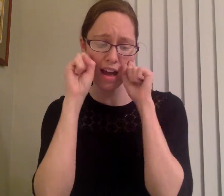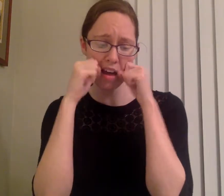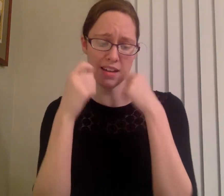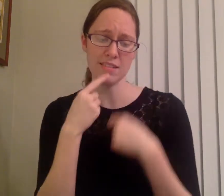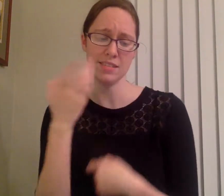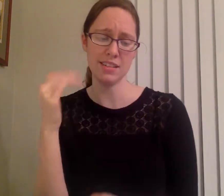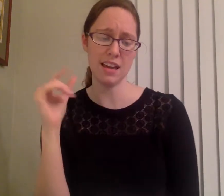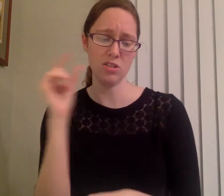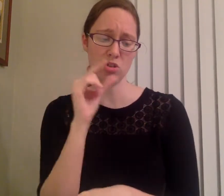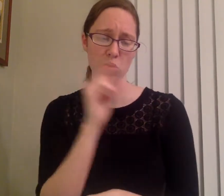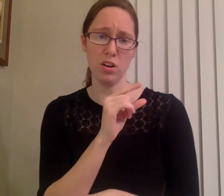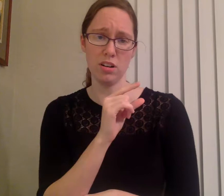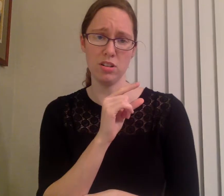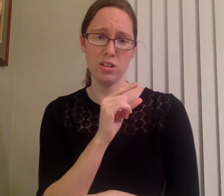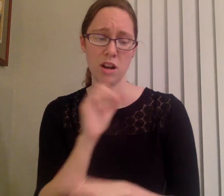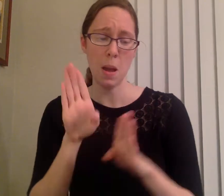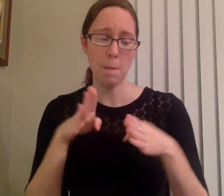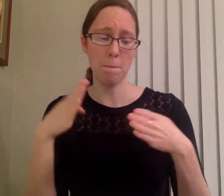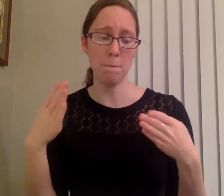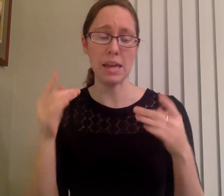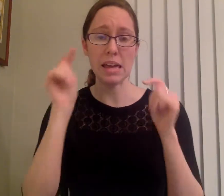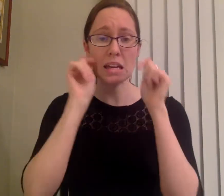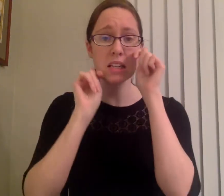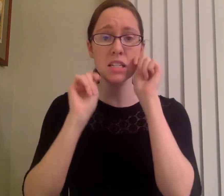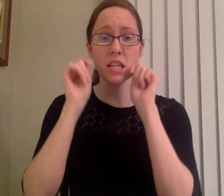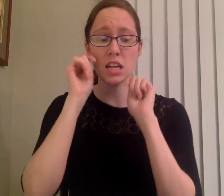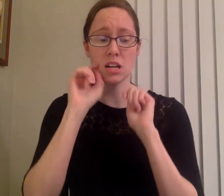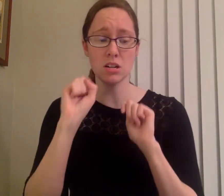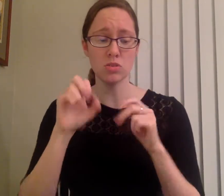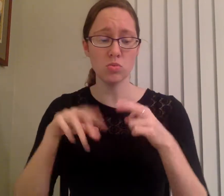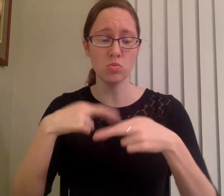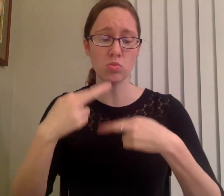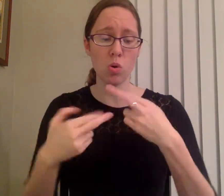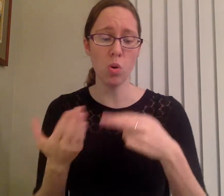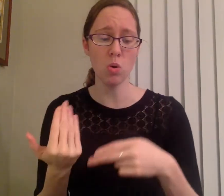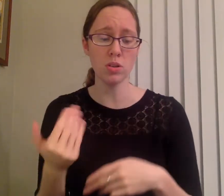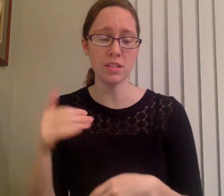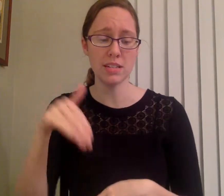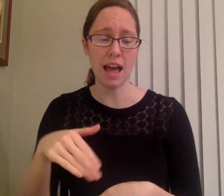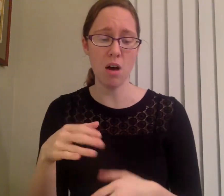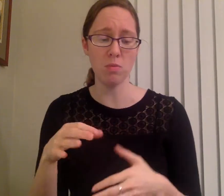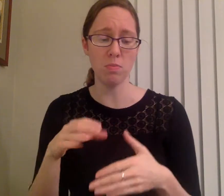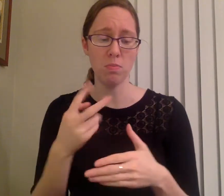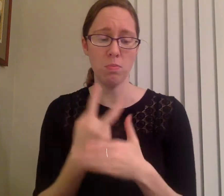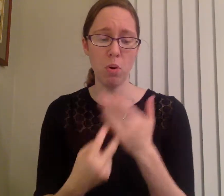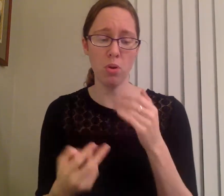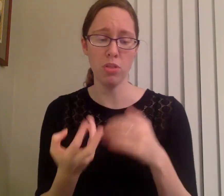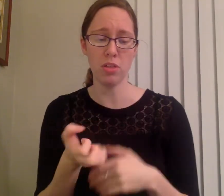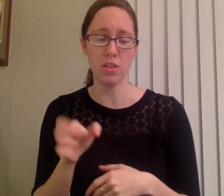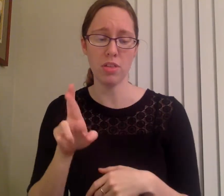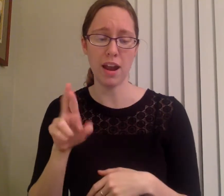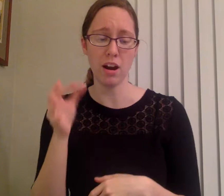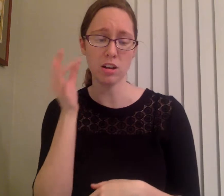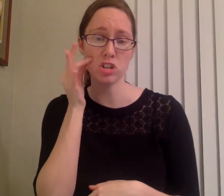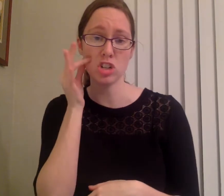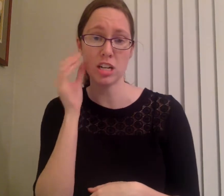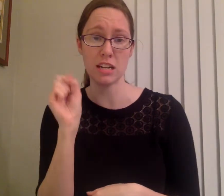Wah, said George. Big tears rolled down both their